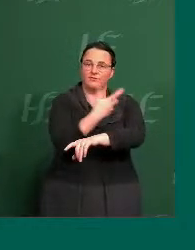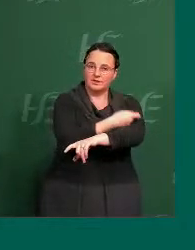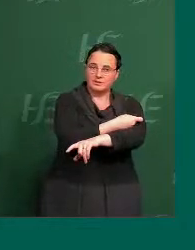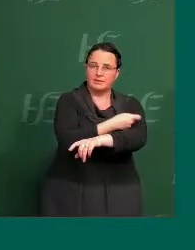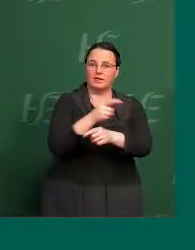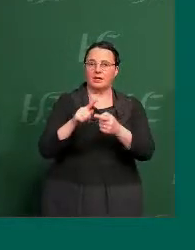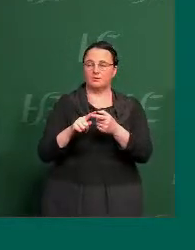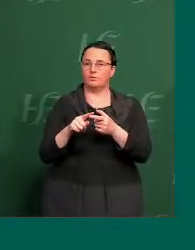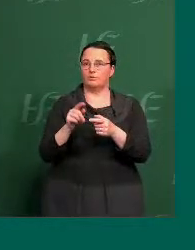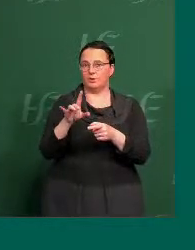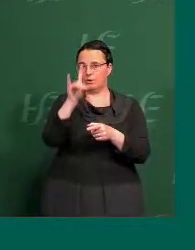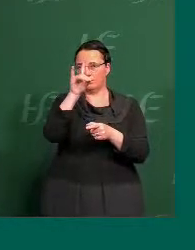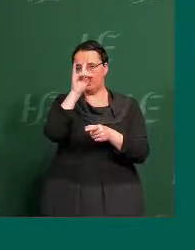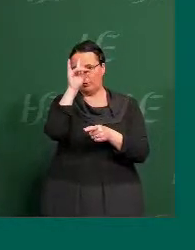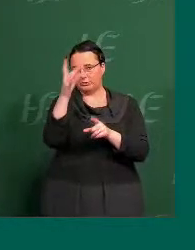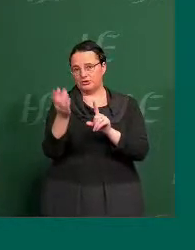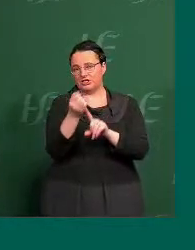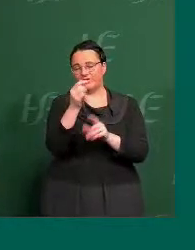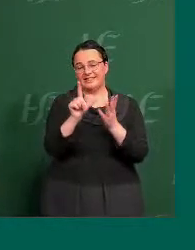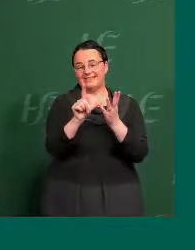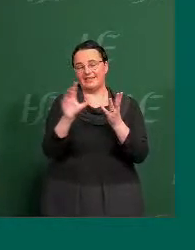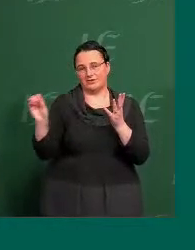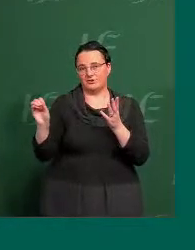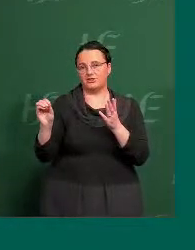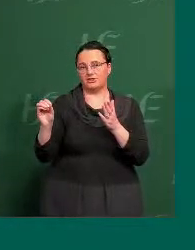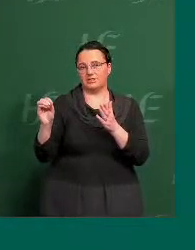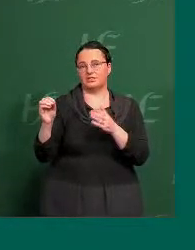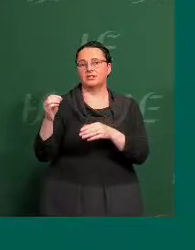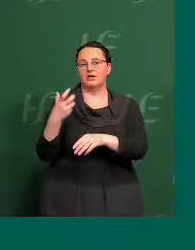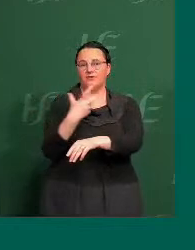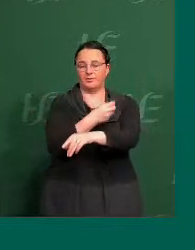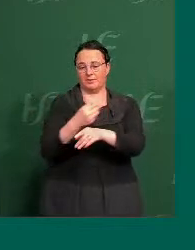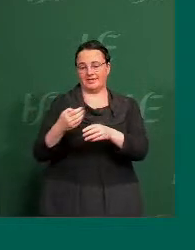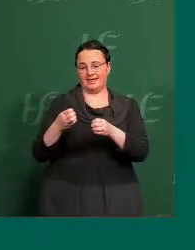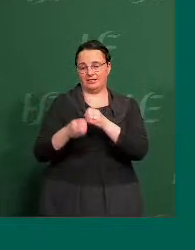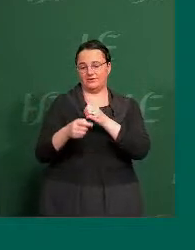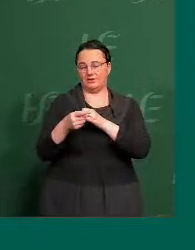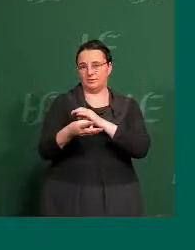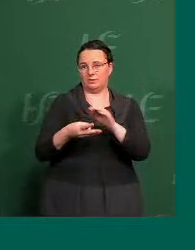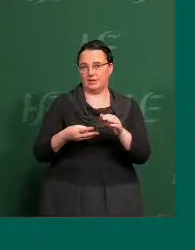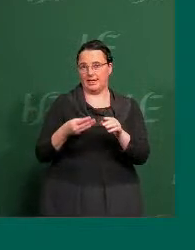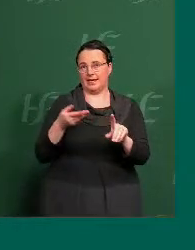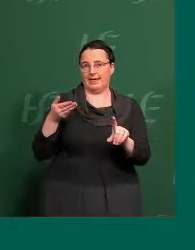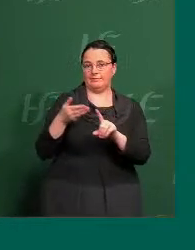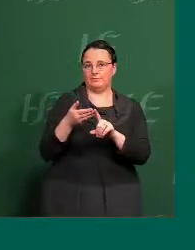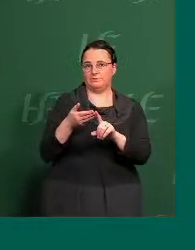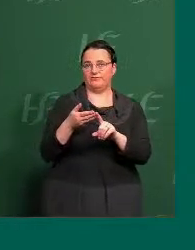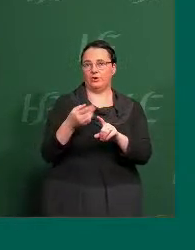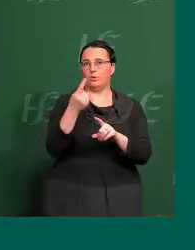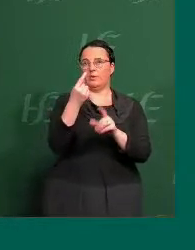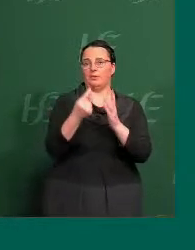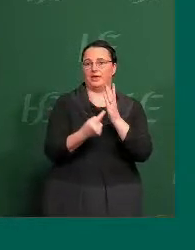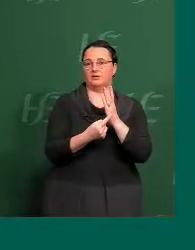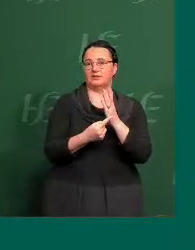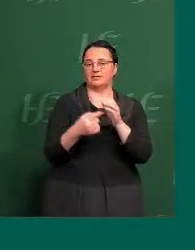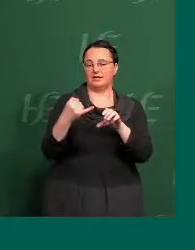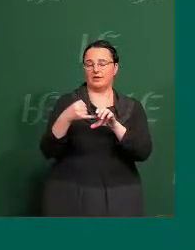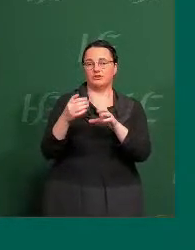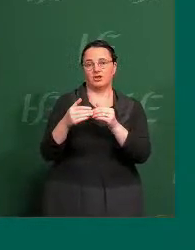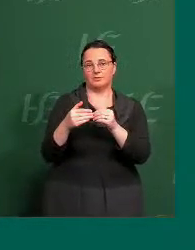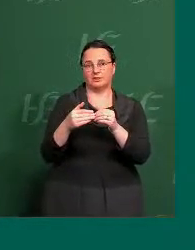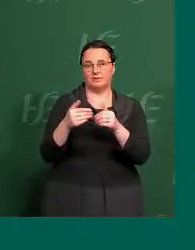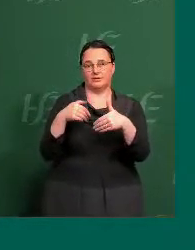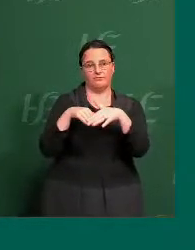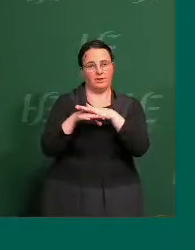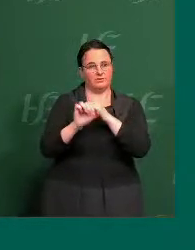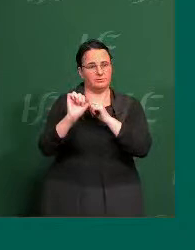700 pharmacies and delivering vaccines by the end of this week, increasing to 1,000 in January. We do appreciate,